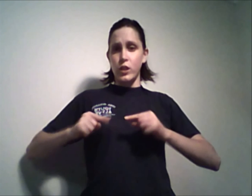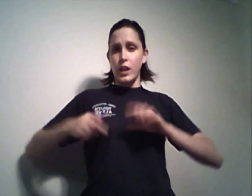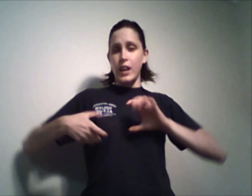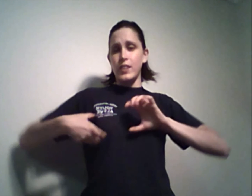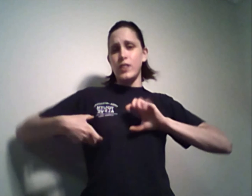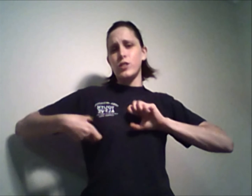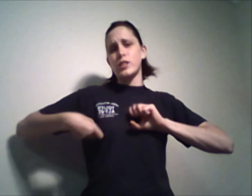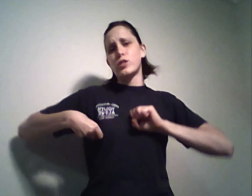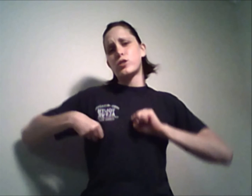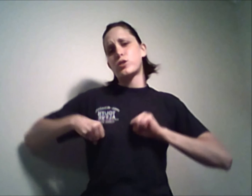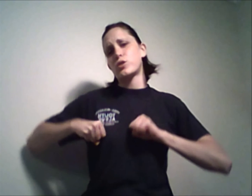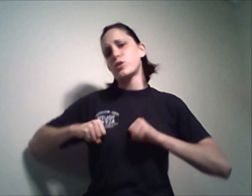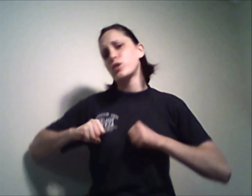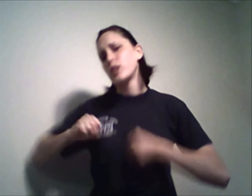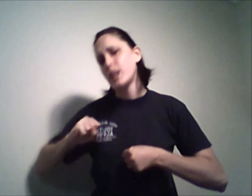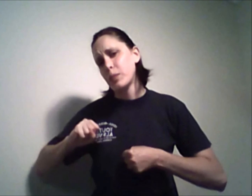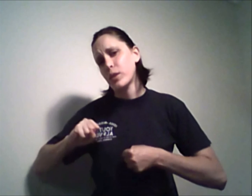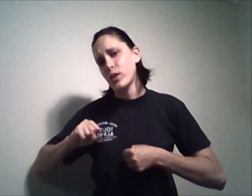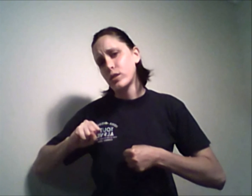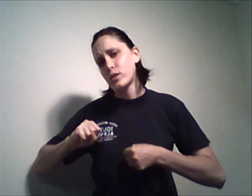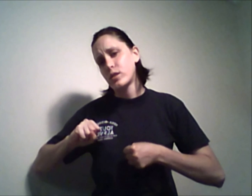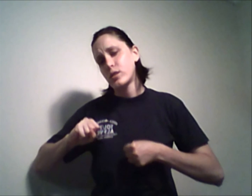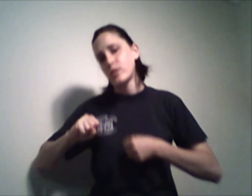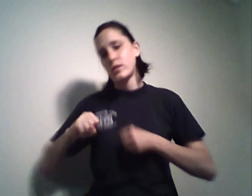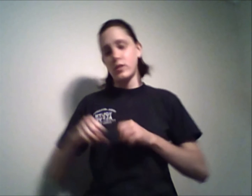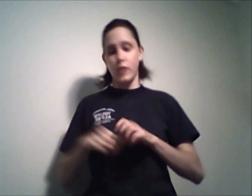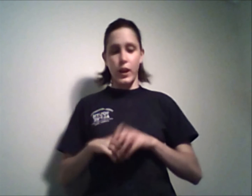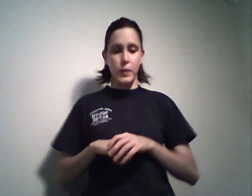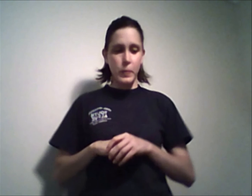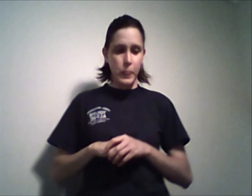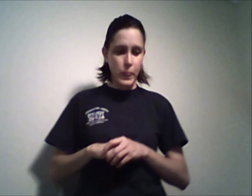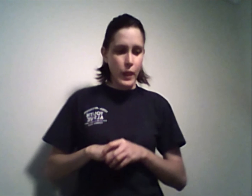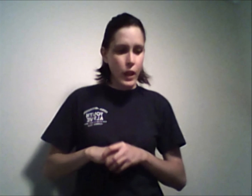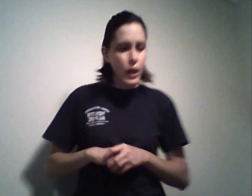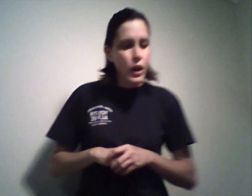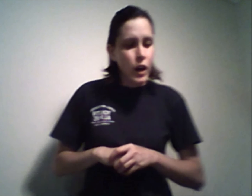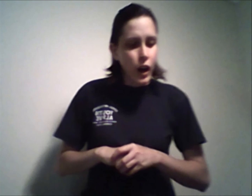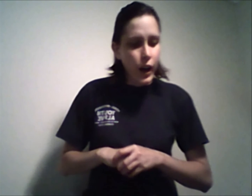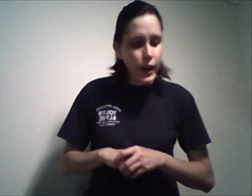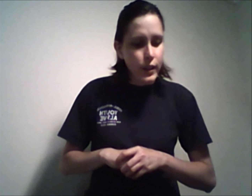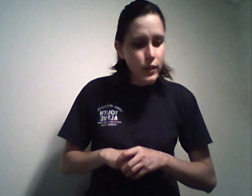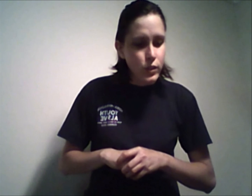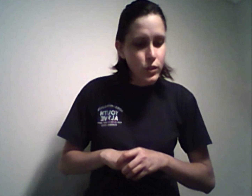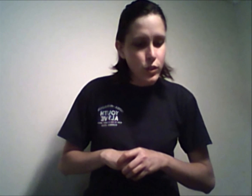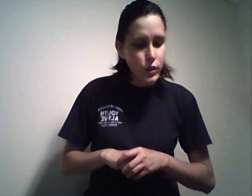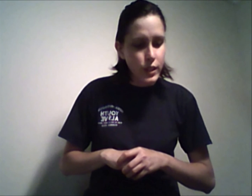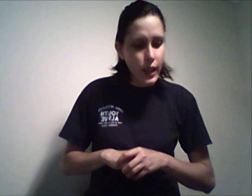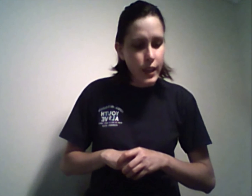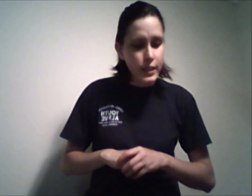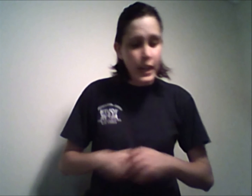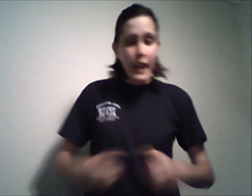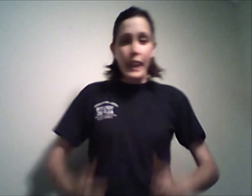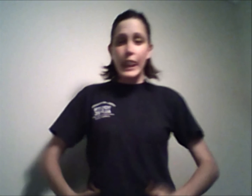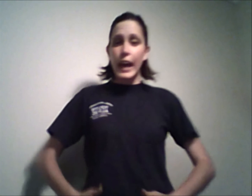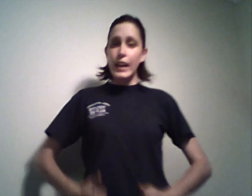and then there's extreme hurt. Okay? Alright, so it says,